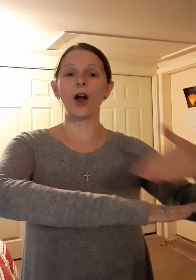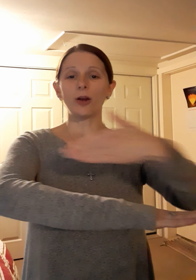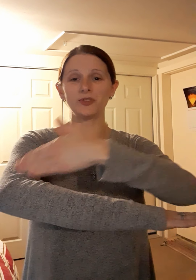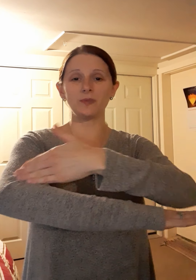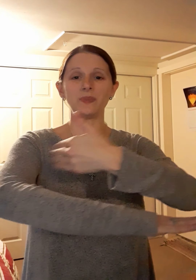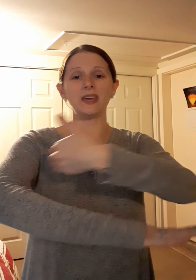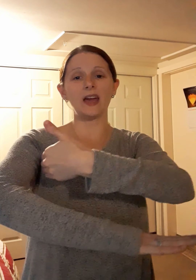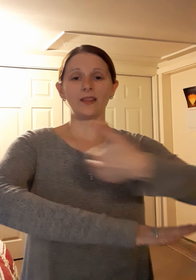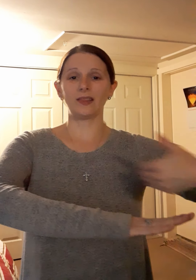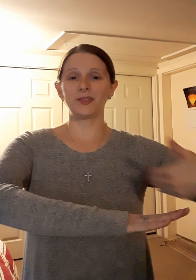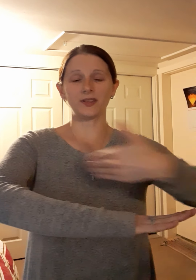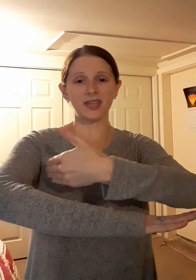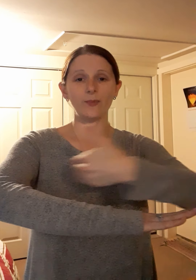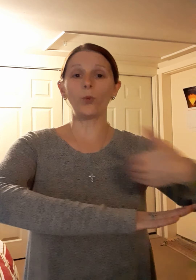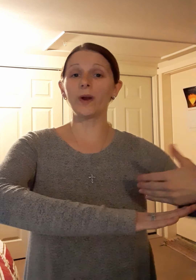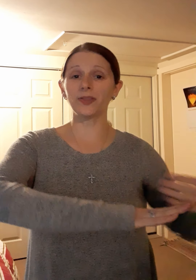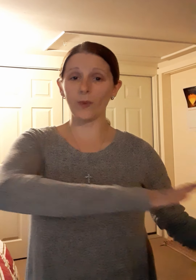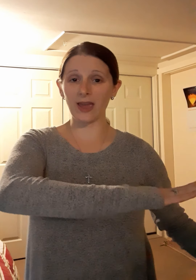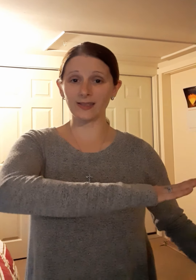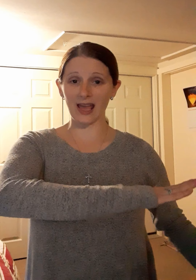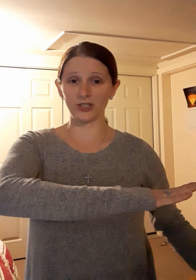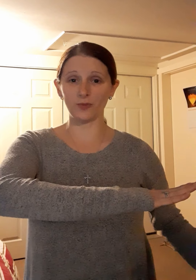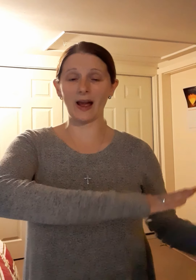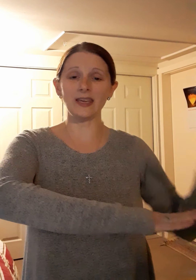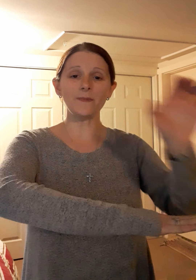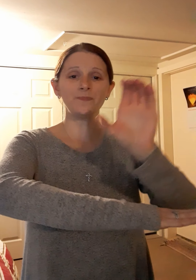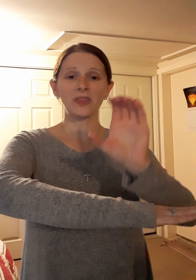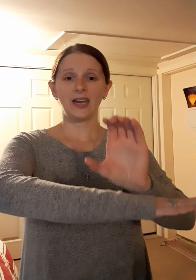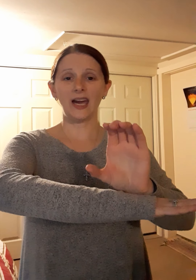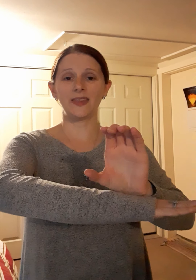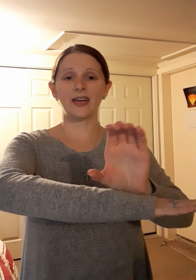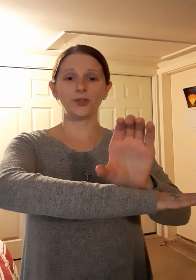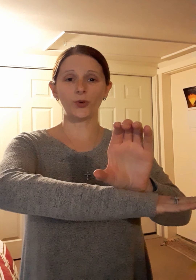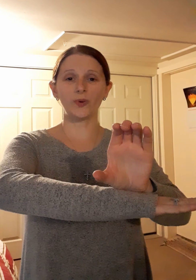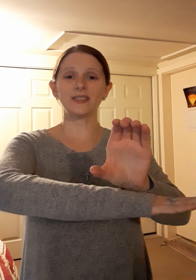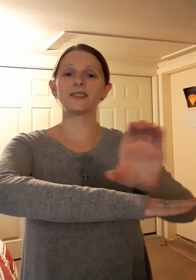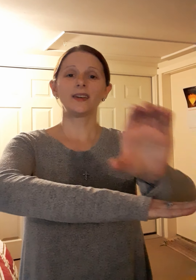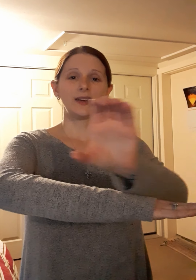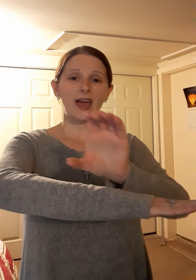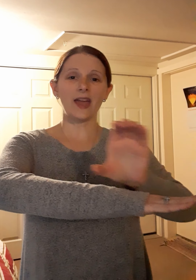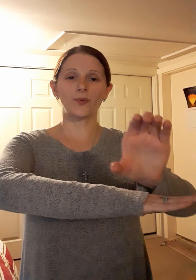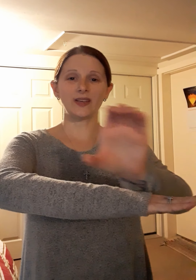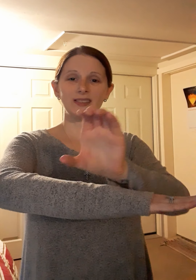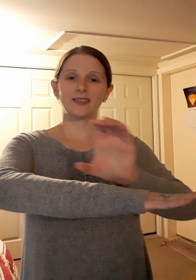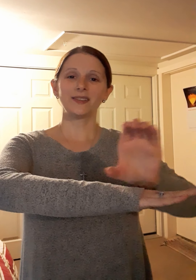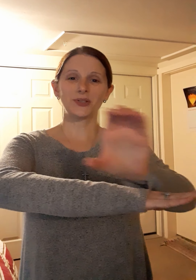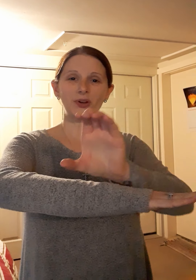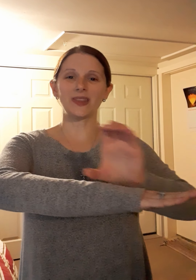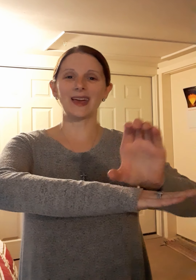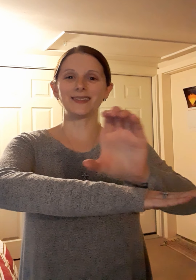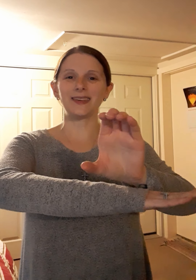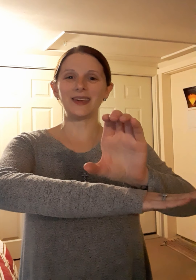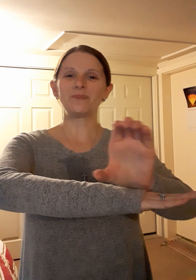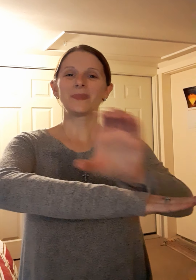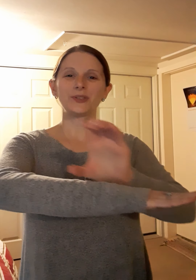arm should be the same width ways as your body, and then your wrist at your wrist, stirring that C,